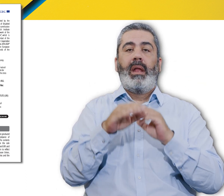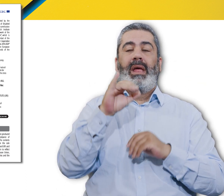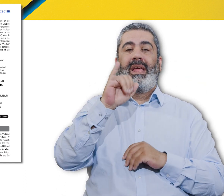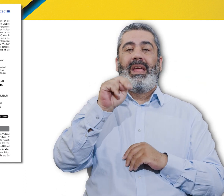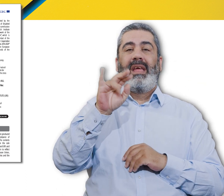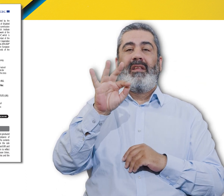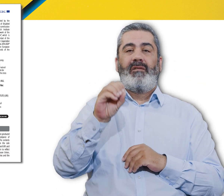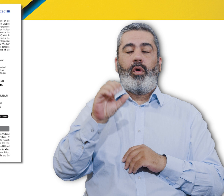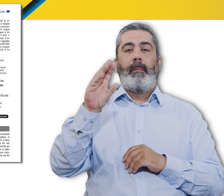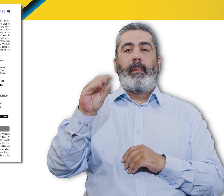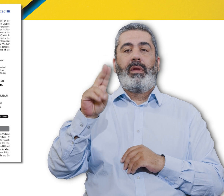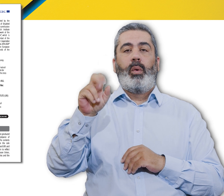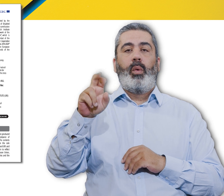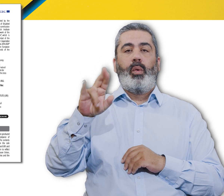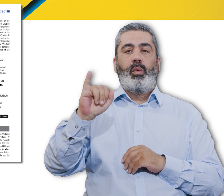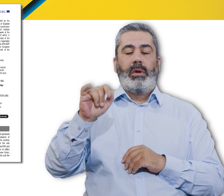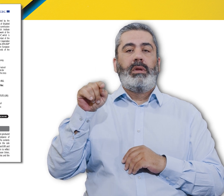info@urid.org.al, website,